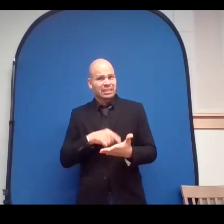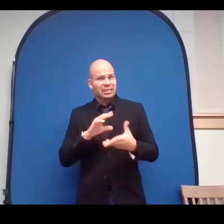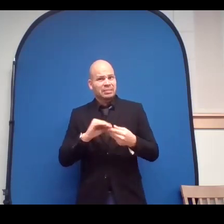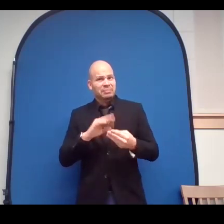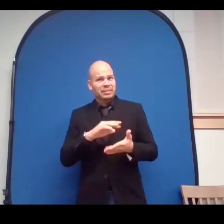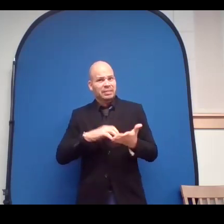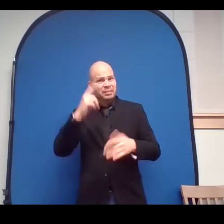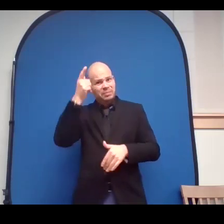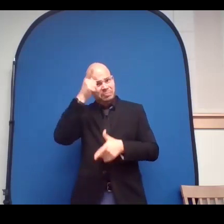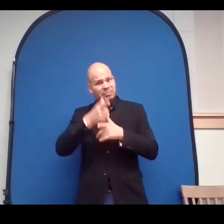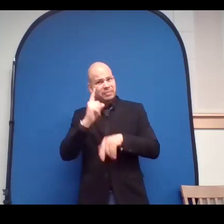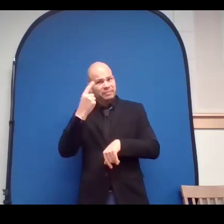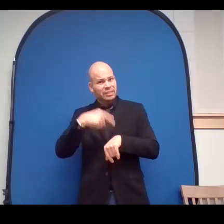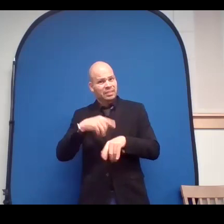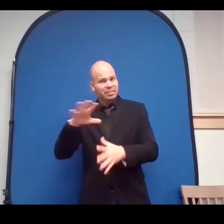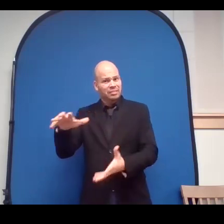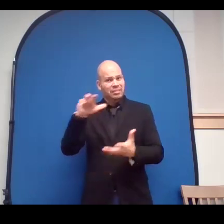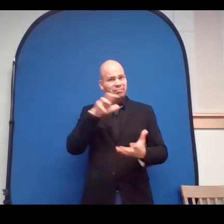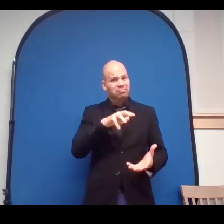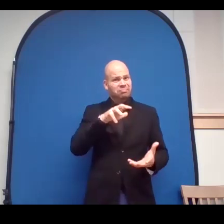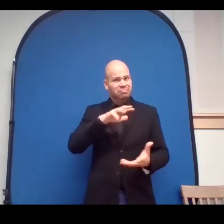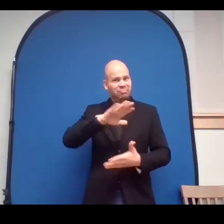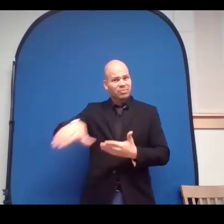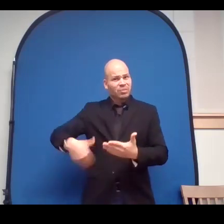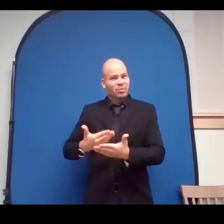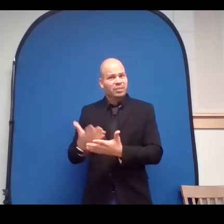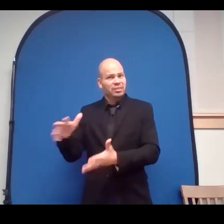as well for an unknown reason.